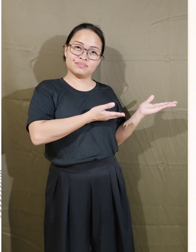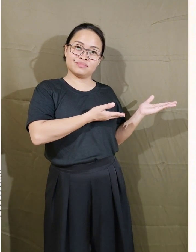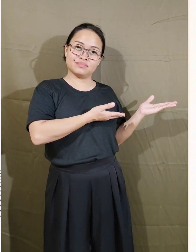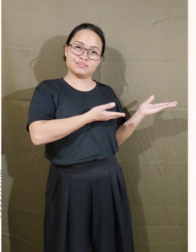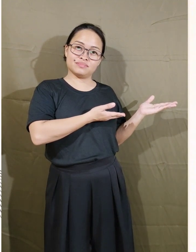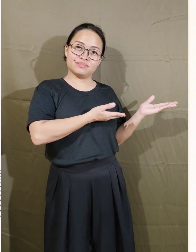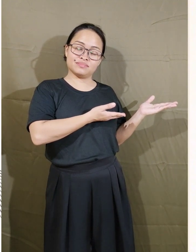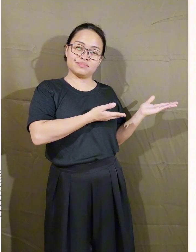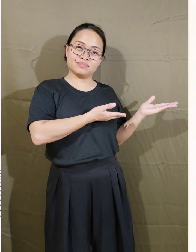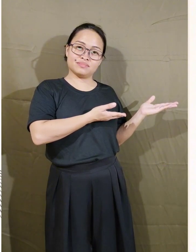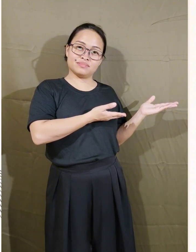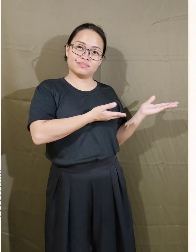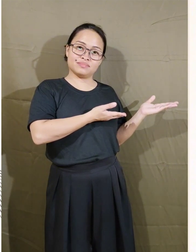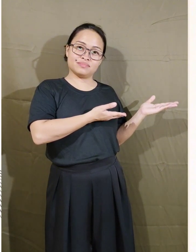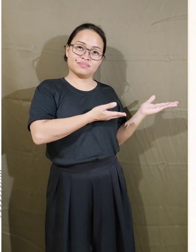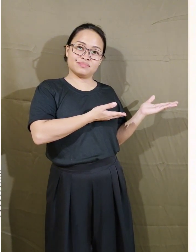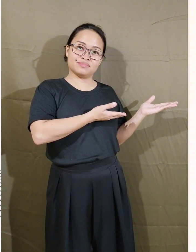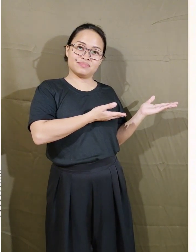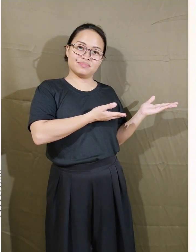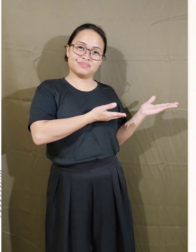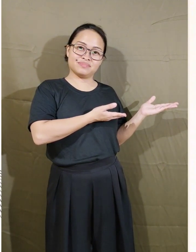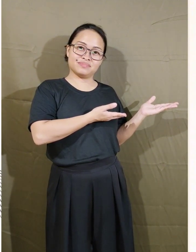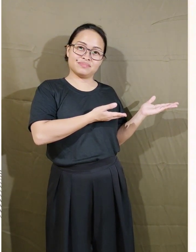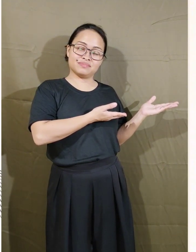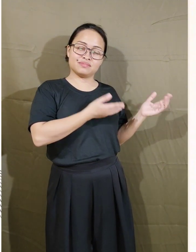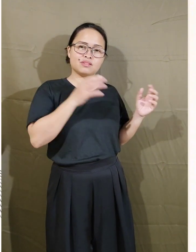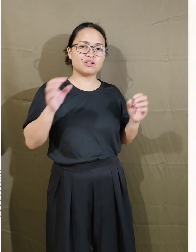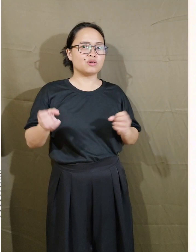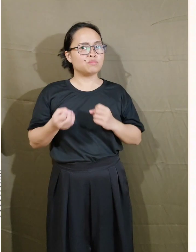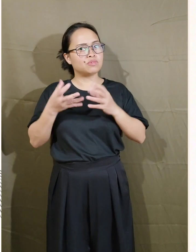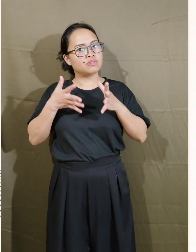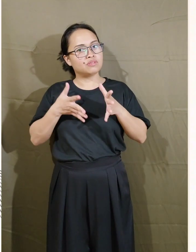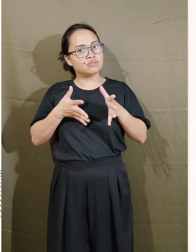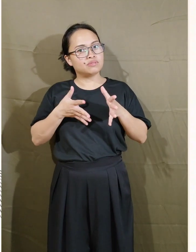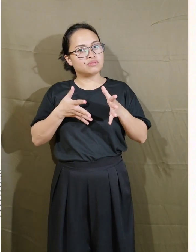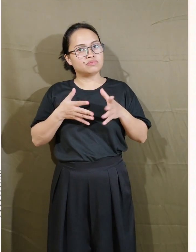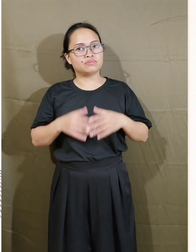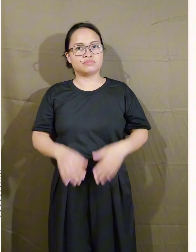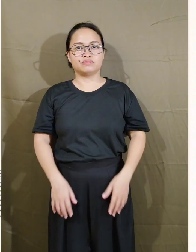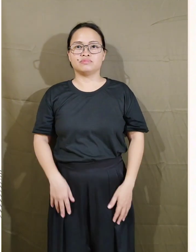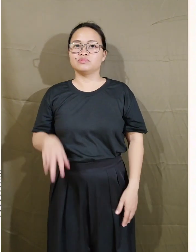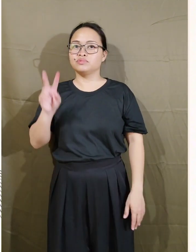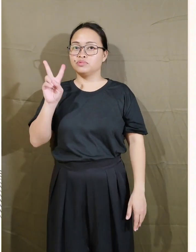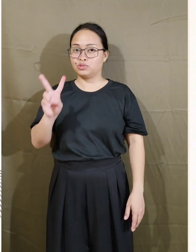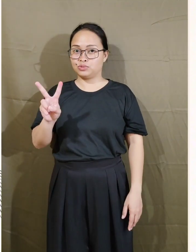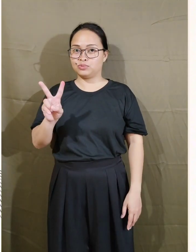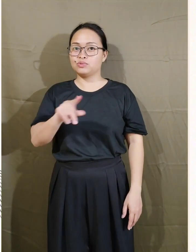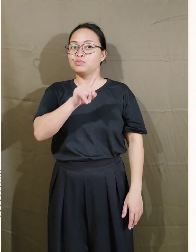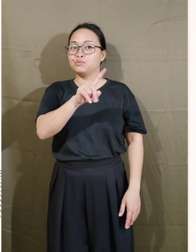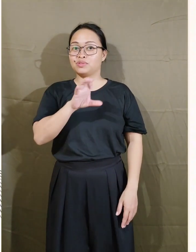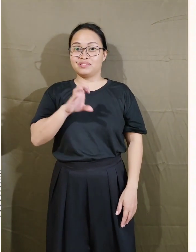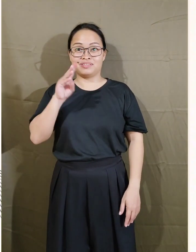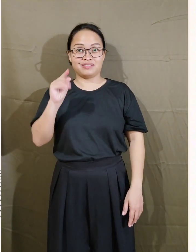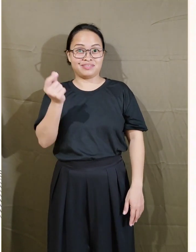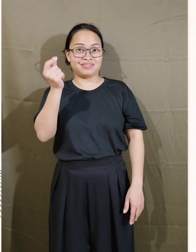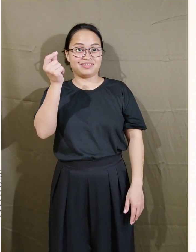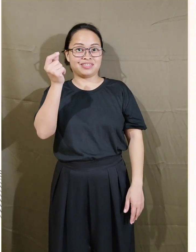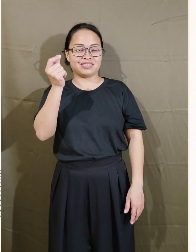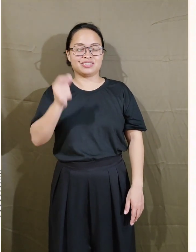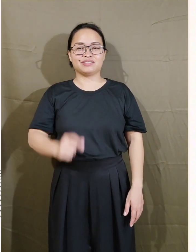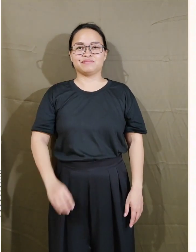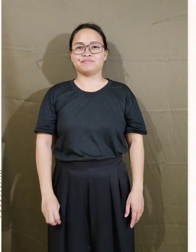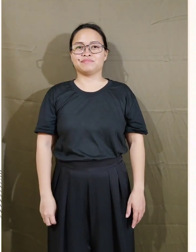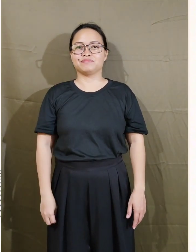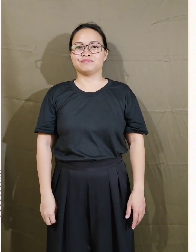100 bill. Now we are left with two 100 bills.